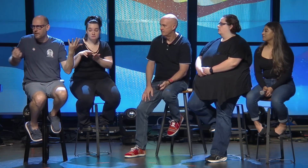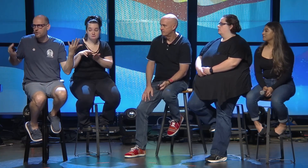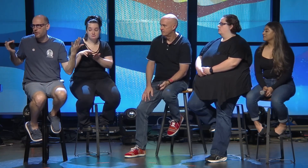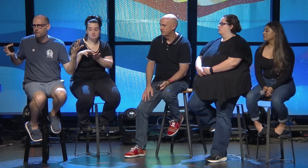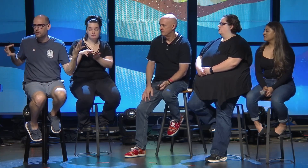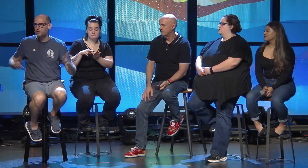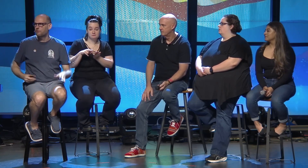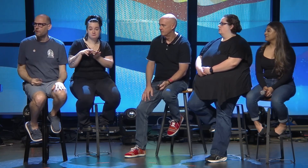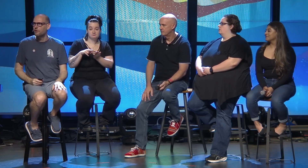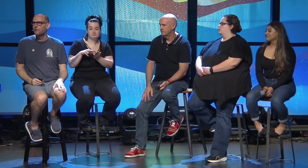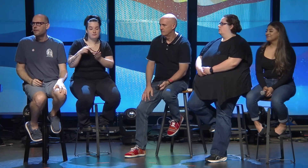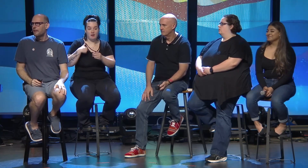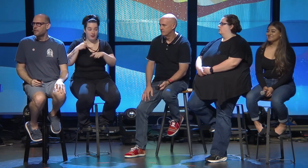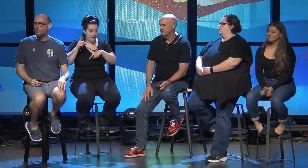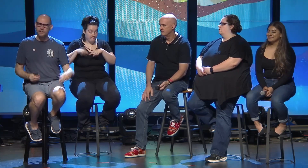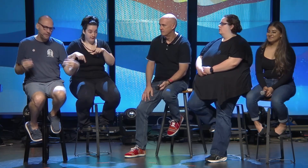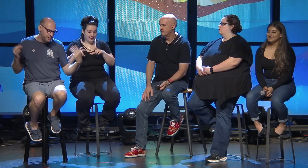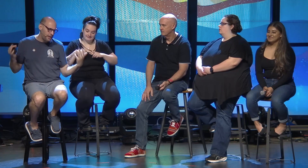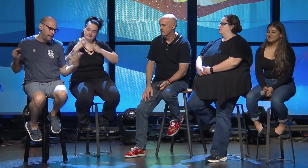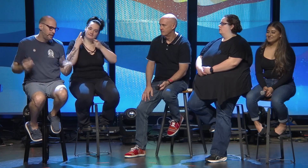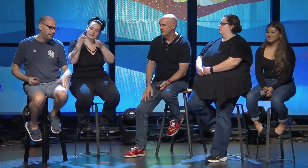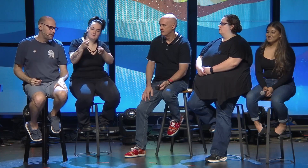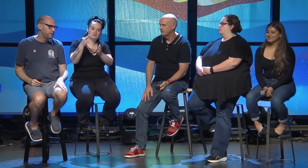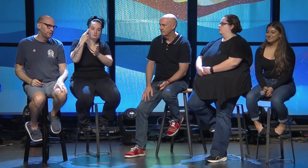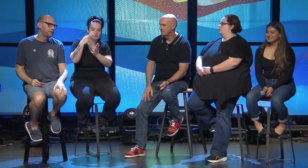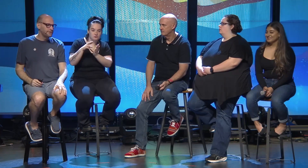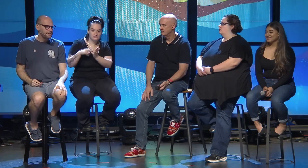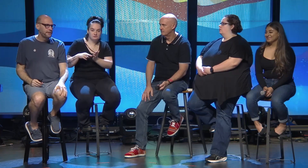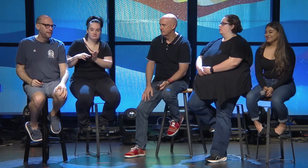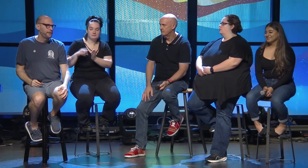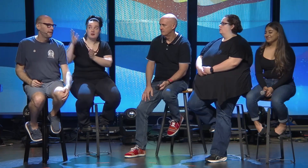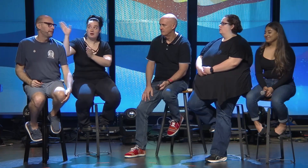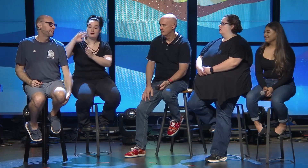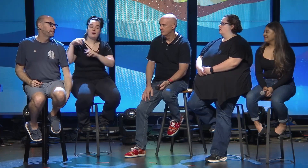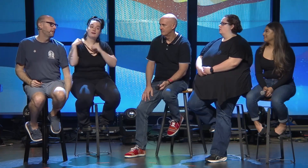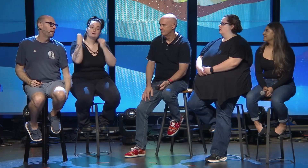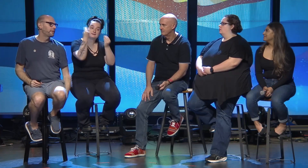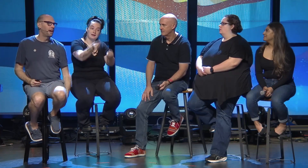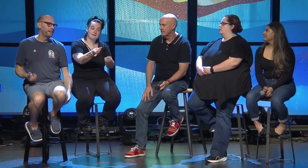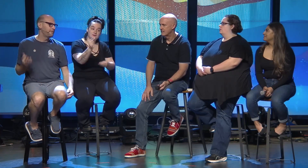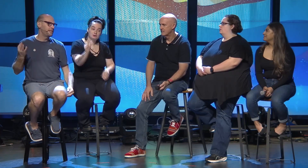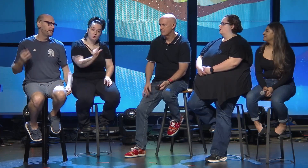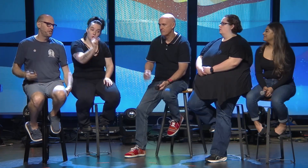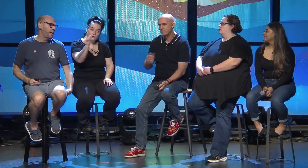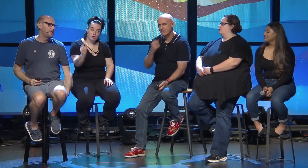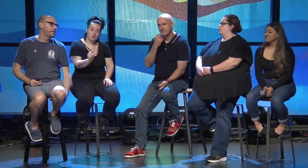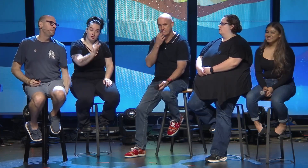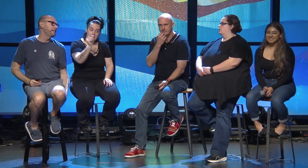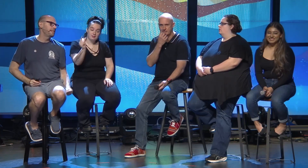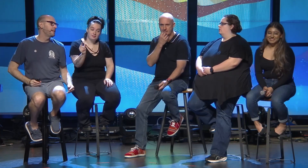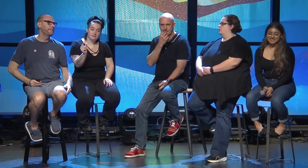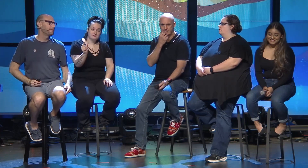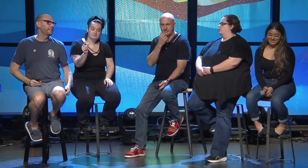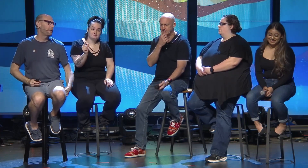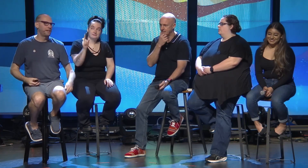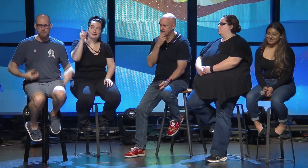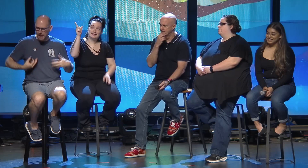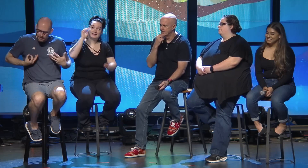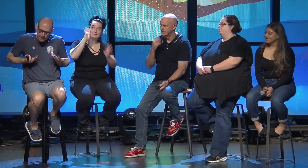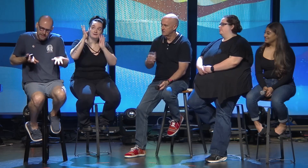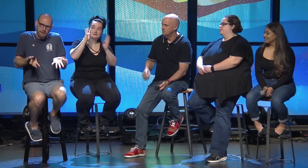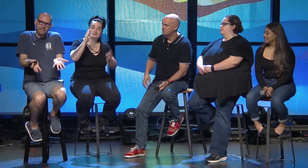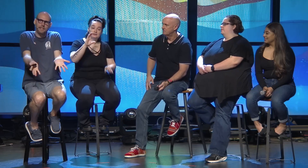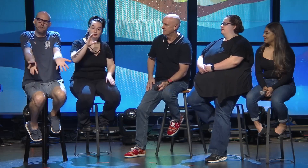I can't do all the research for you. That's why God gave us Google. God invented ChatGPT, said I'm